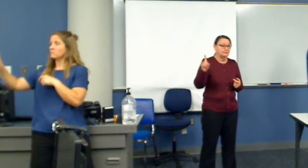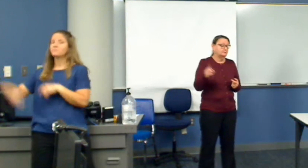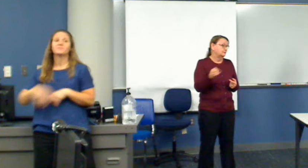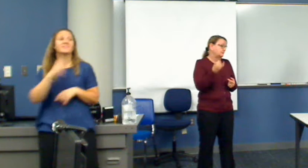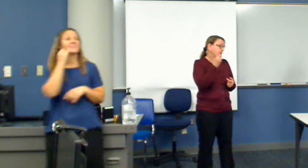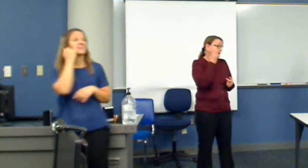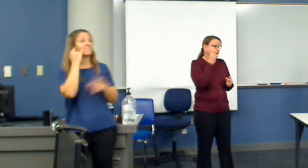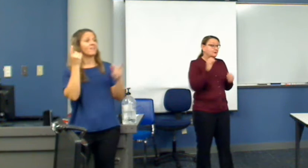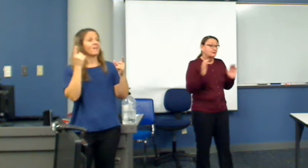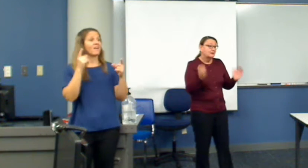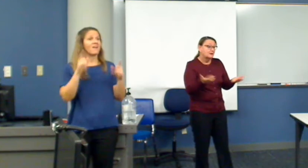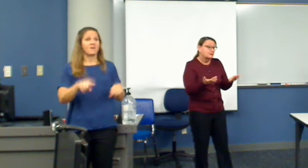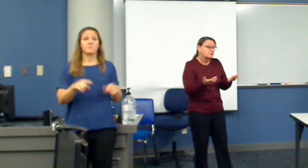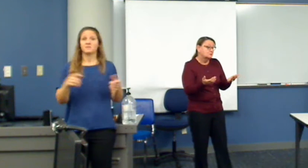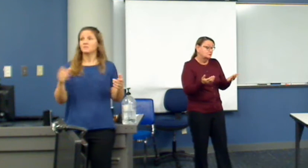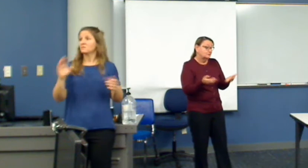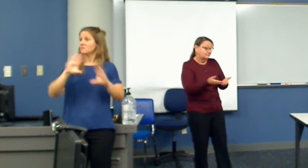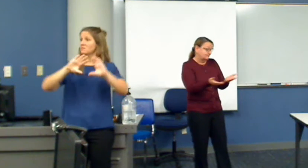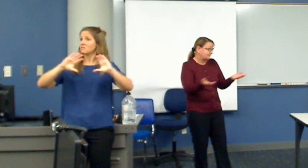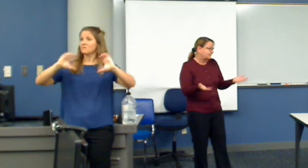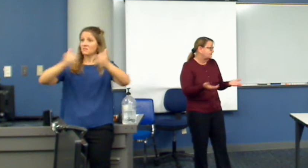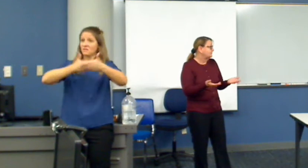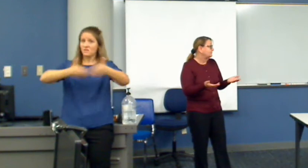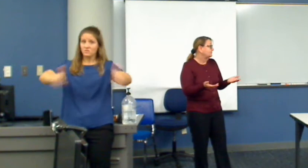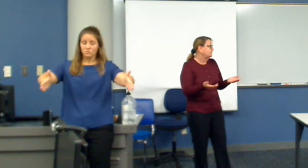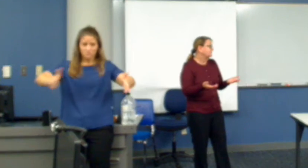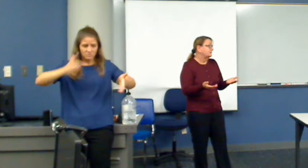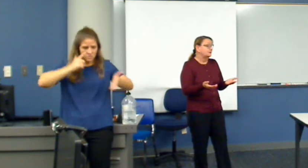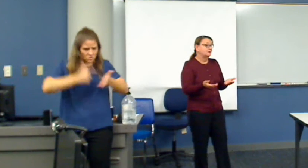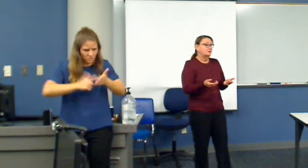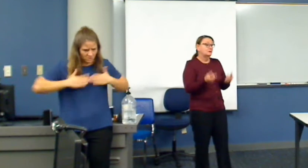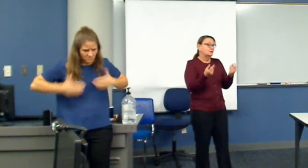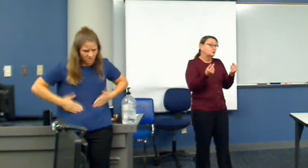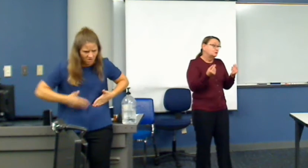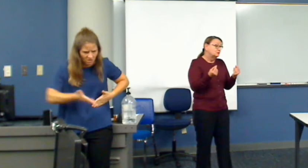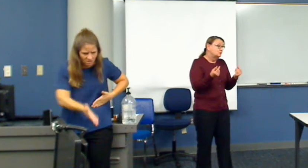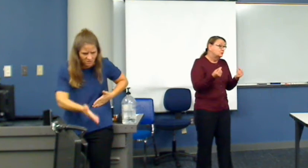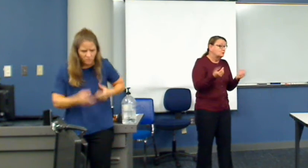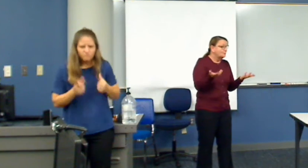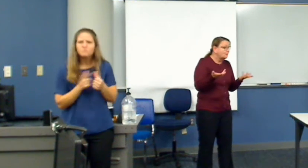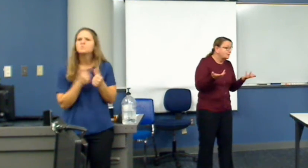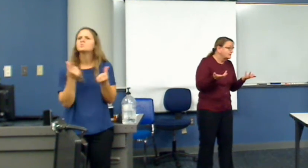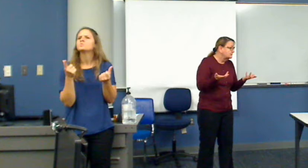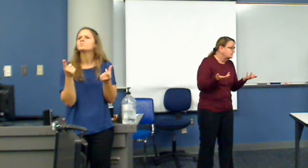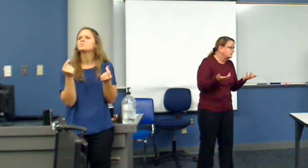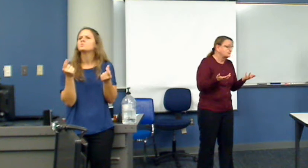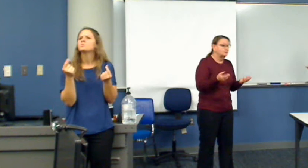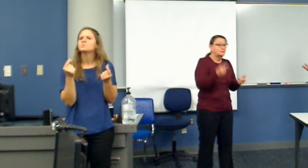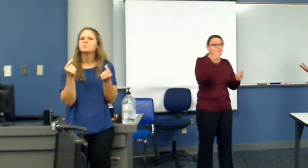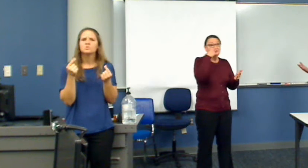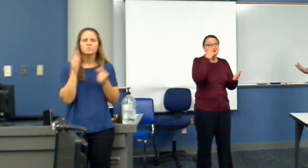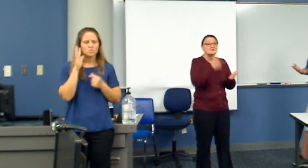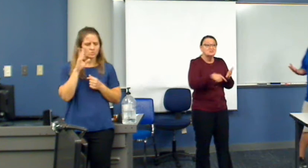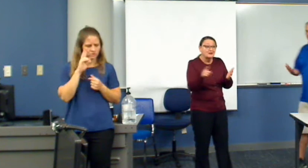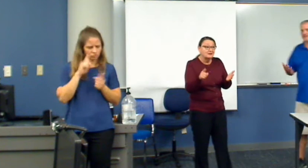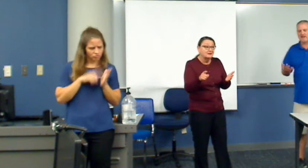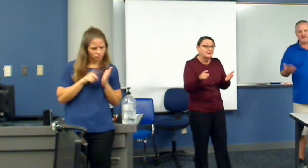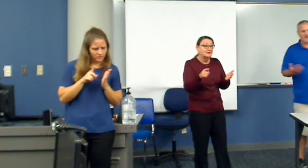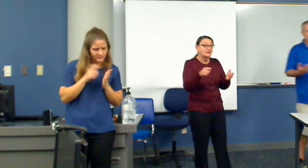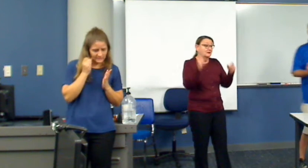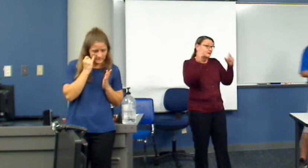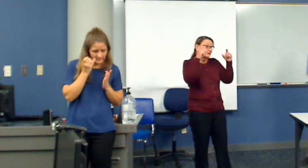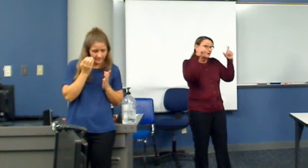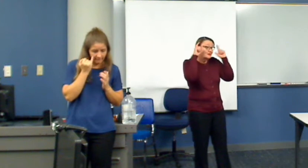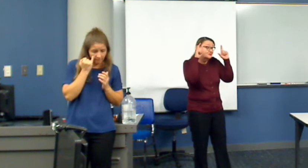we see a couple of victims here, we decide we're going to go ahead and do something, we're going to check the victims, we're going to just check to see if they're conscious or not.